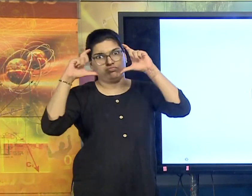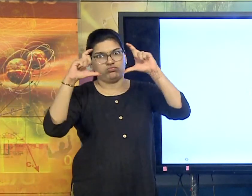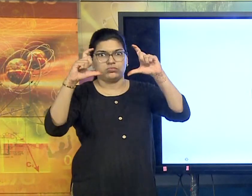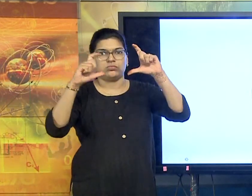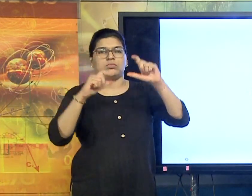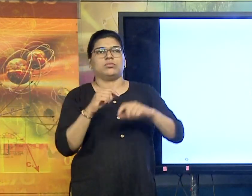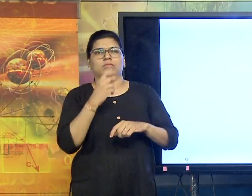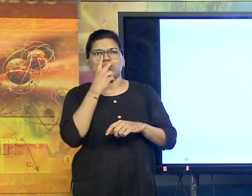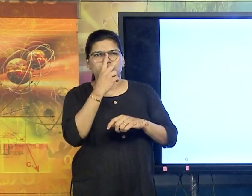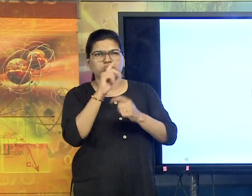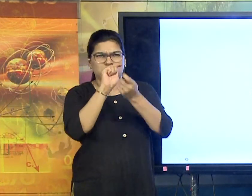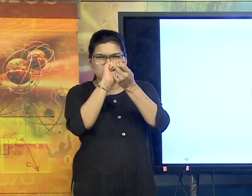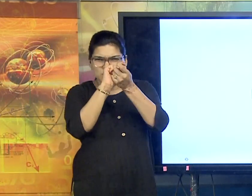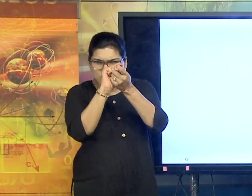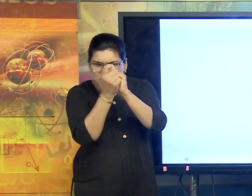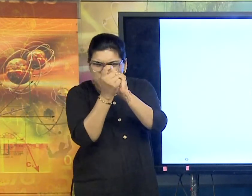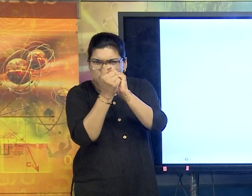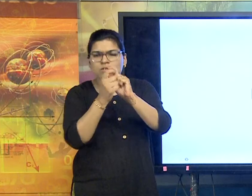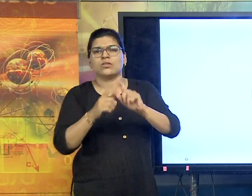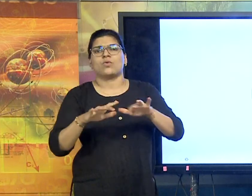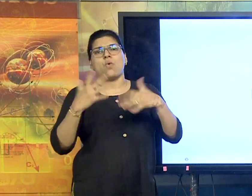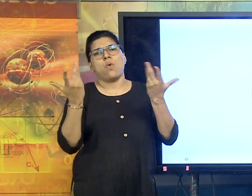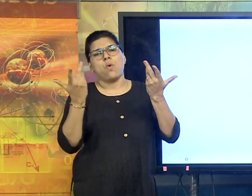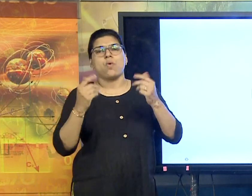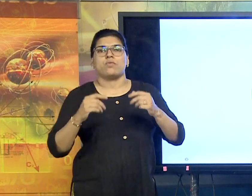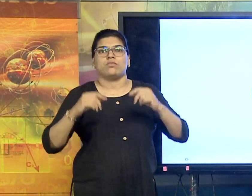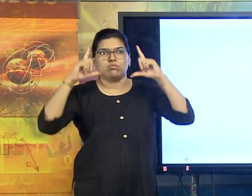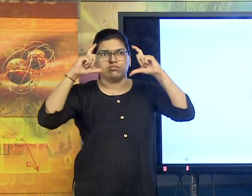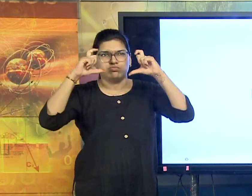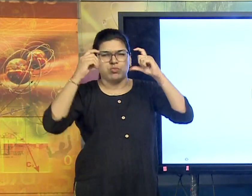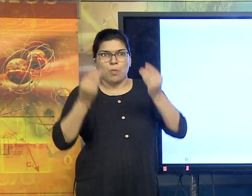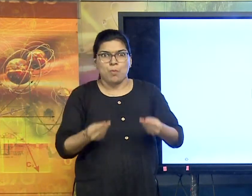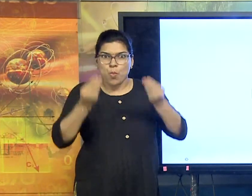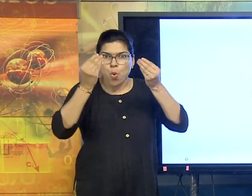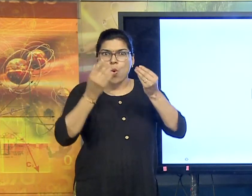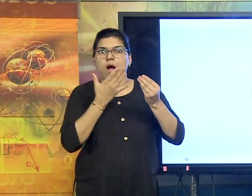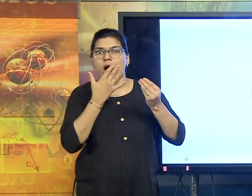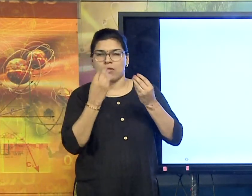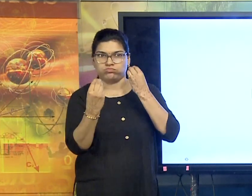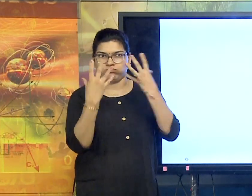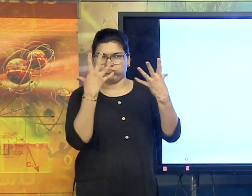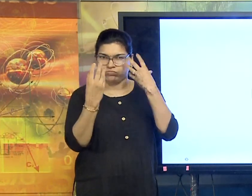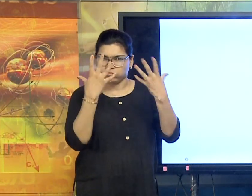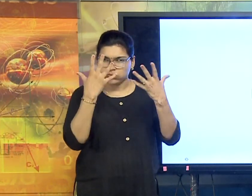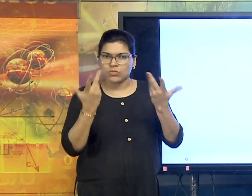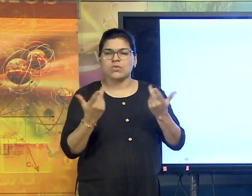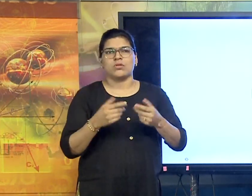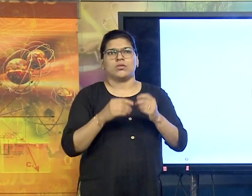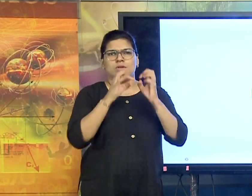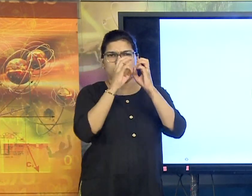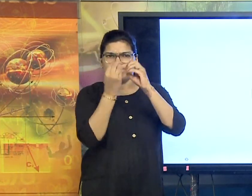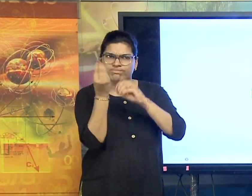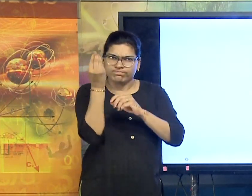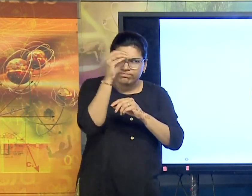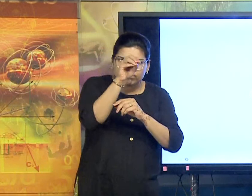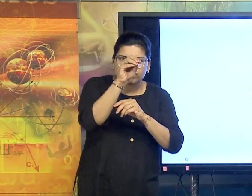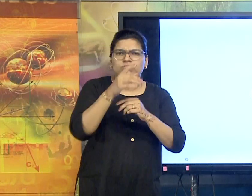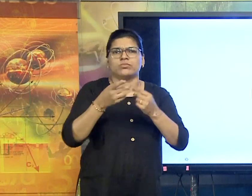This word is edit. Whenever you make some modifications or changes in any